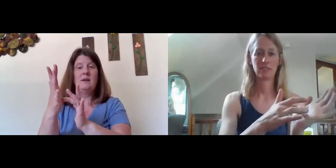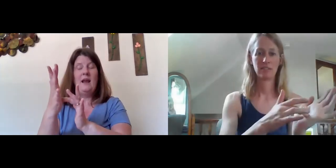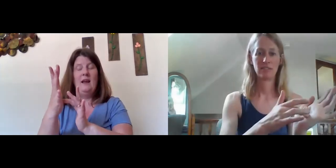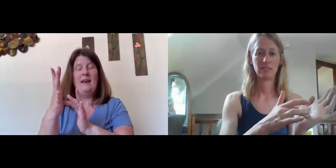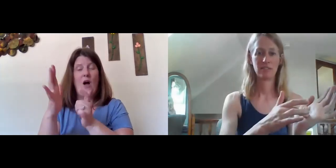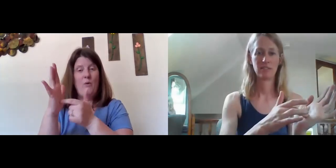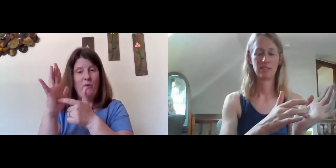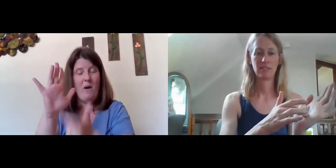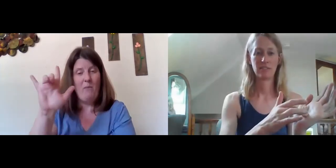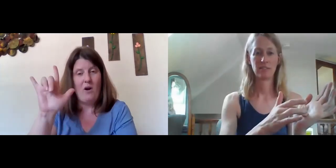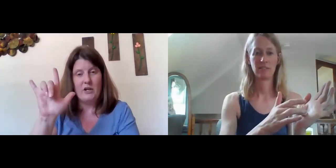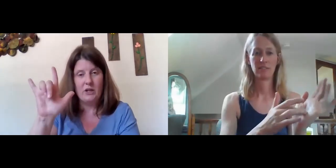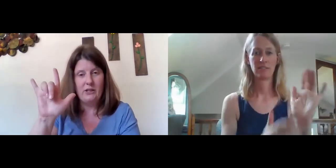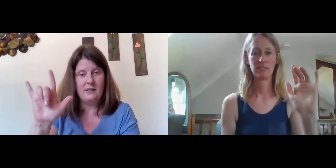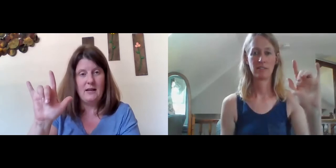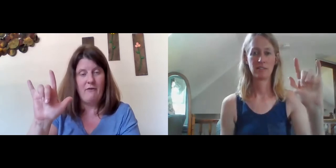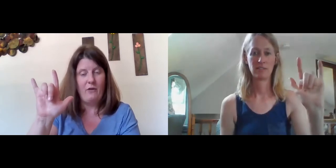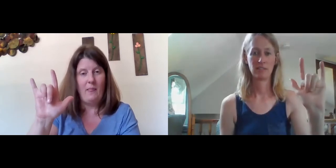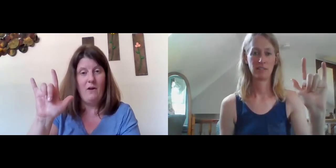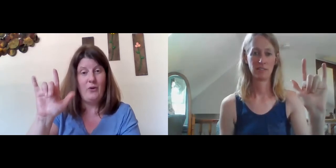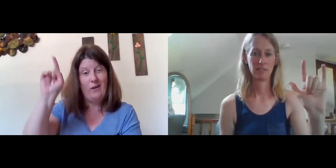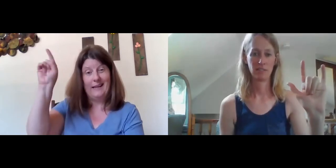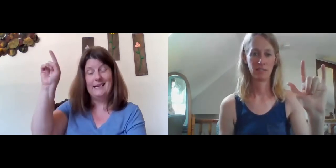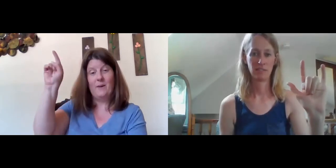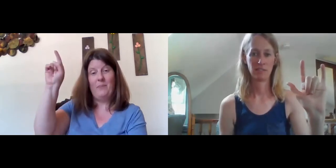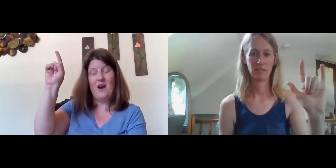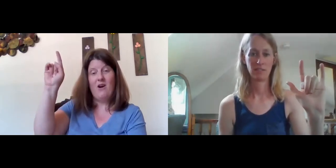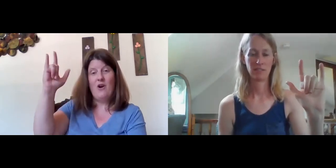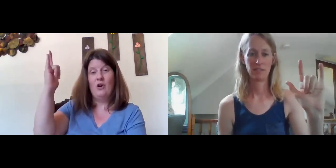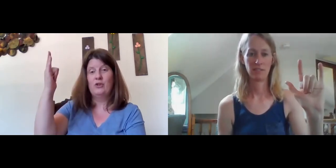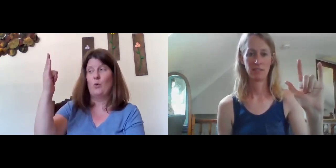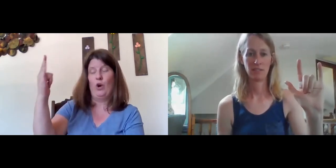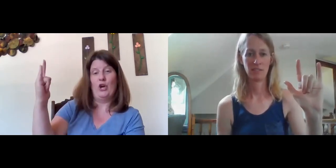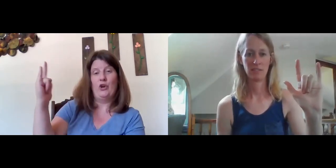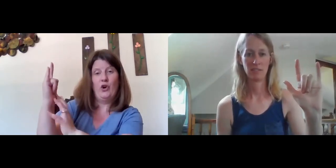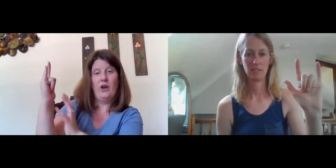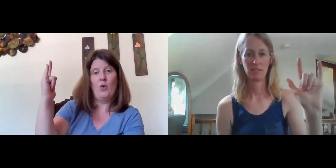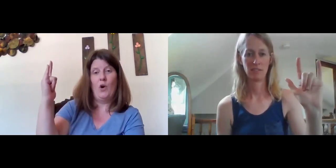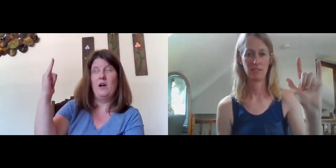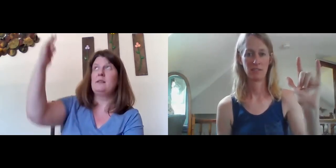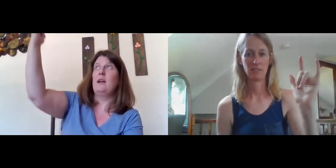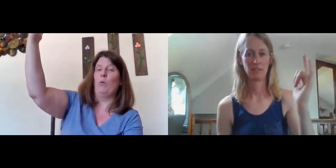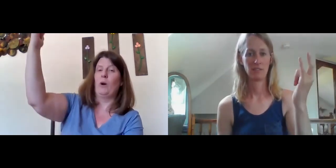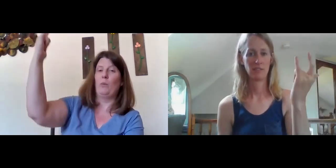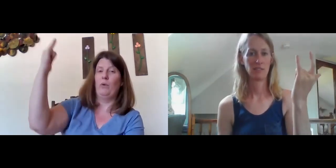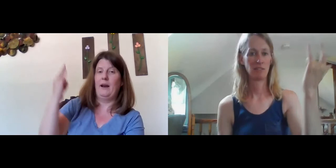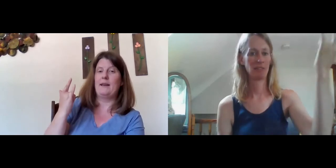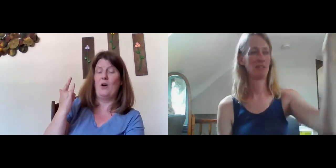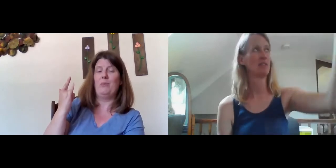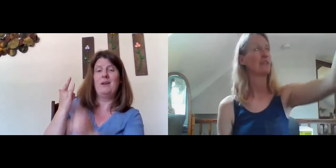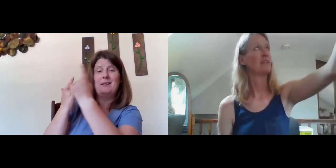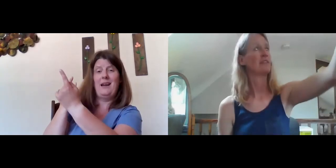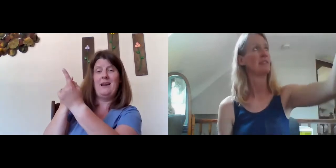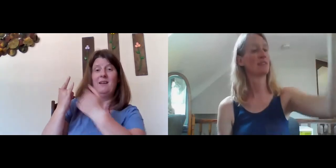Jesus. Now remember, I taught you the sign for I love you, and he's up there. So we're going to turn it toward us, and we're going to bring it